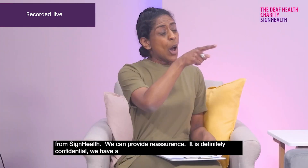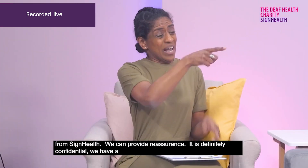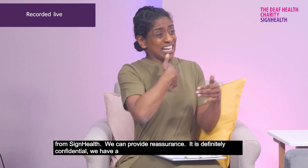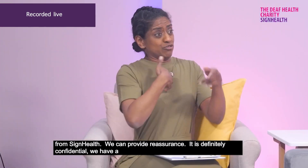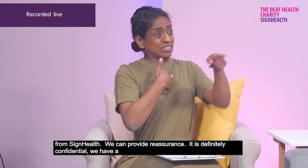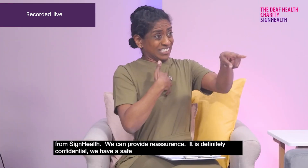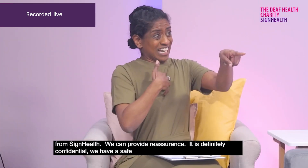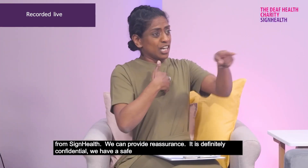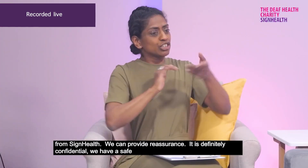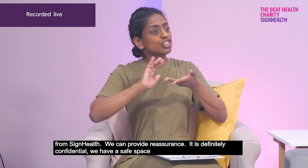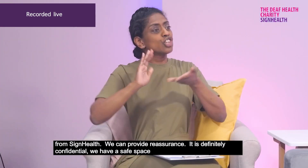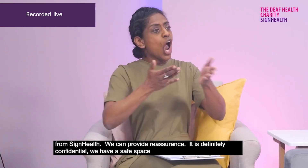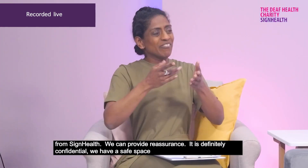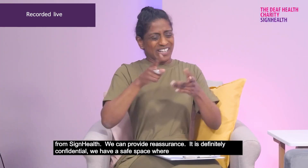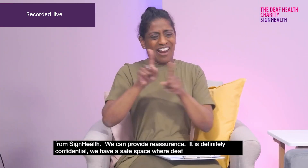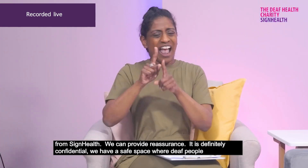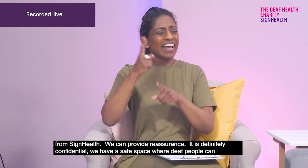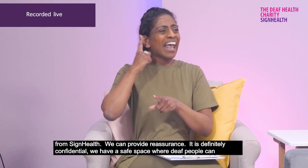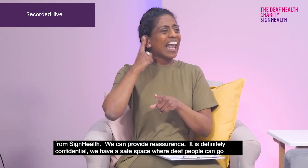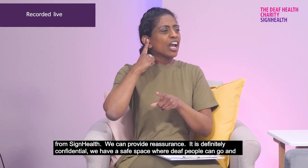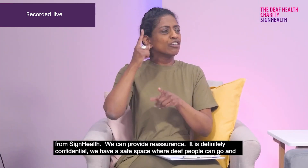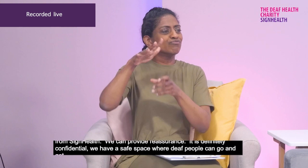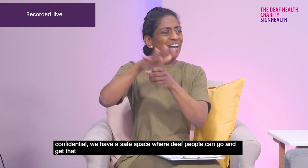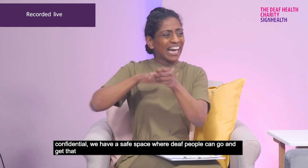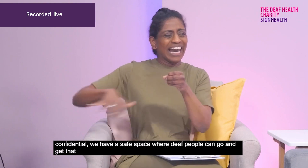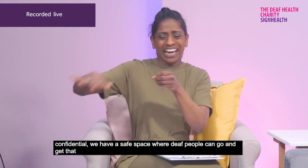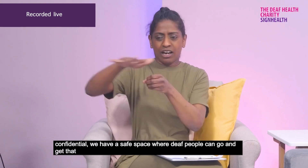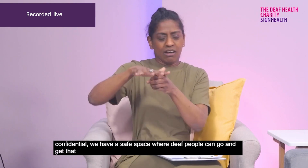space where deaf people can go and get that support that they need.